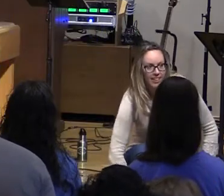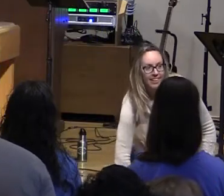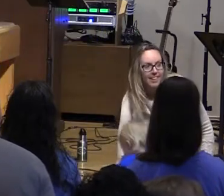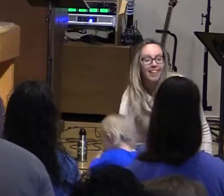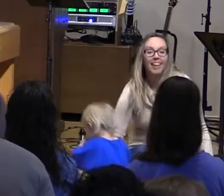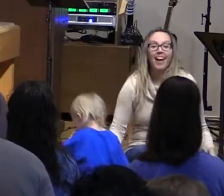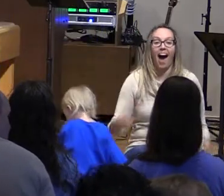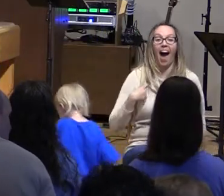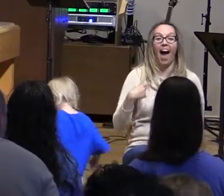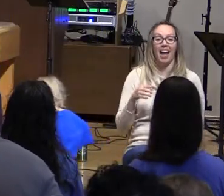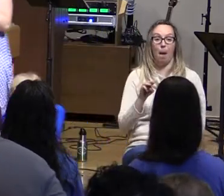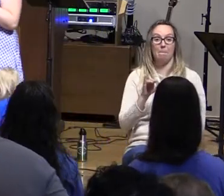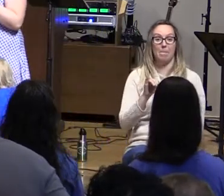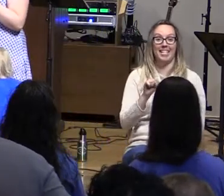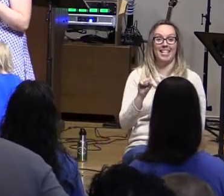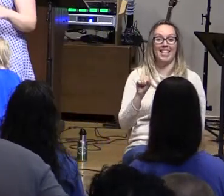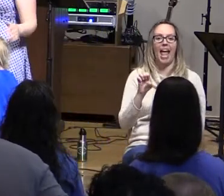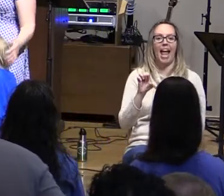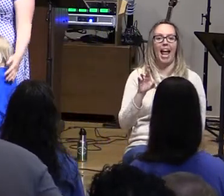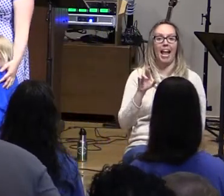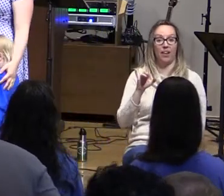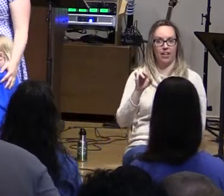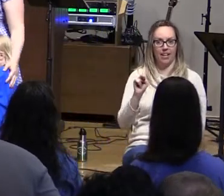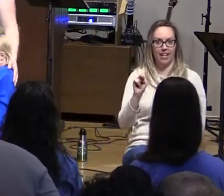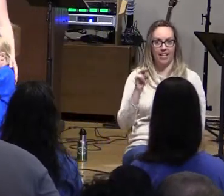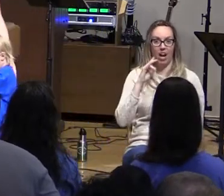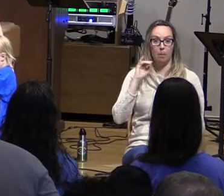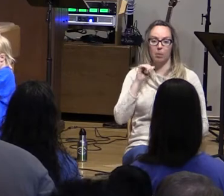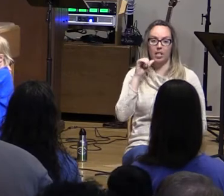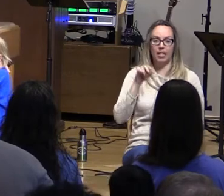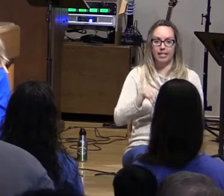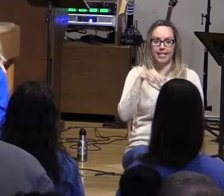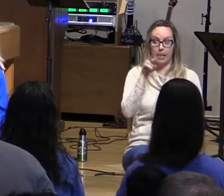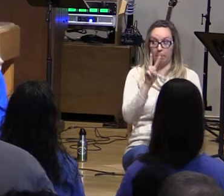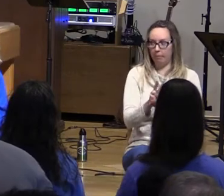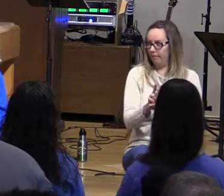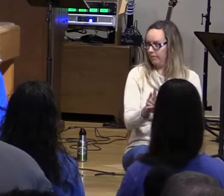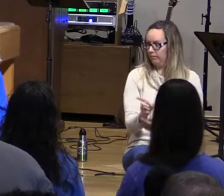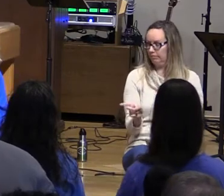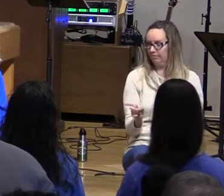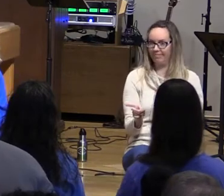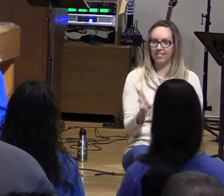Hi, I'm Miss Erin, and I'm hoping not to slip.